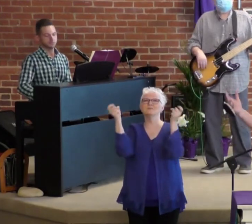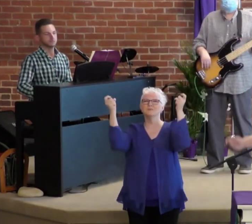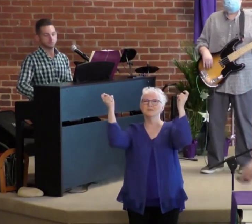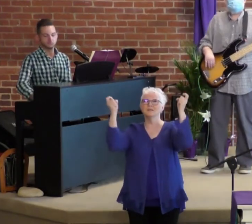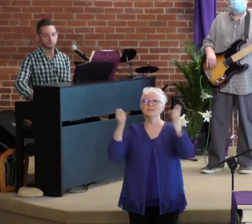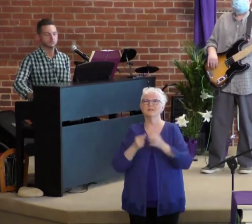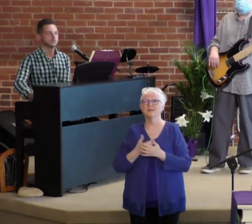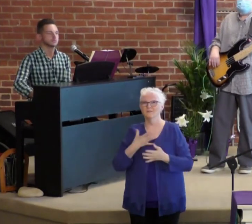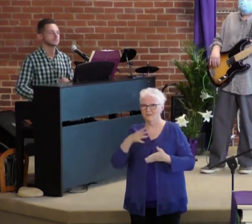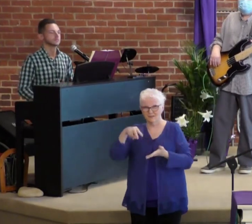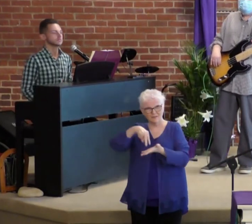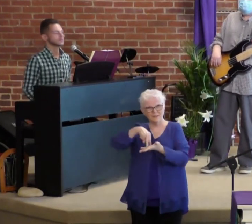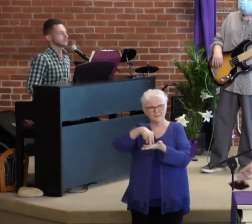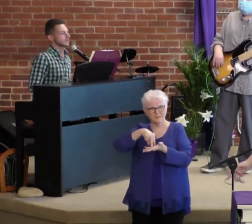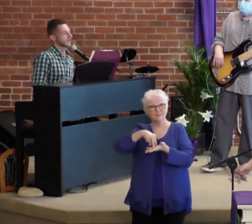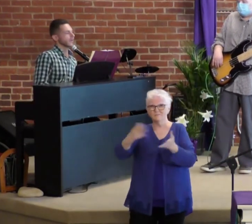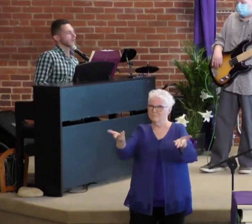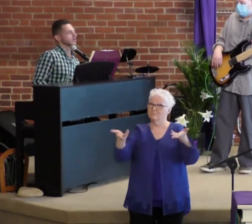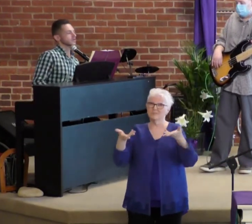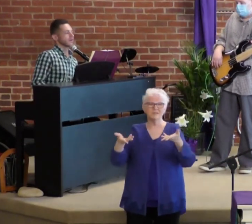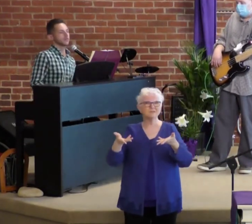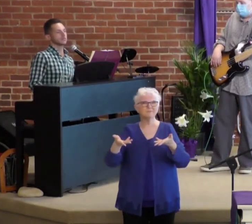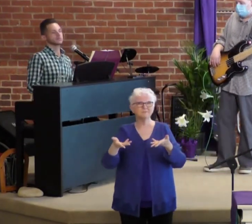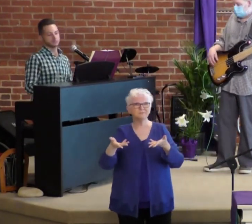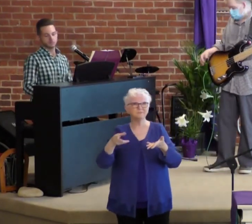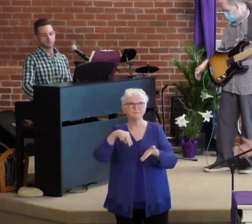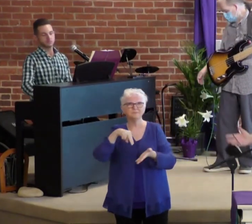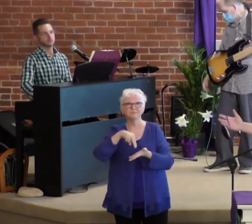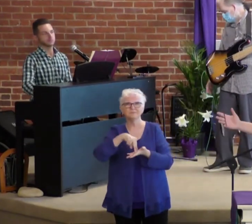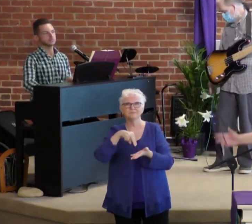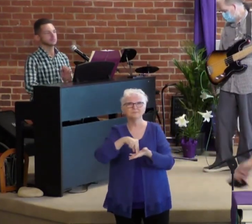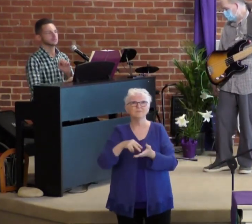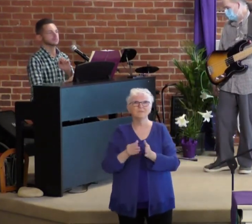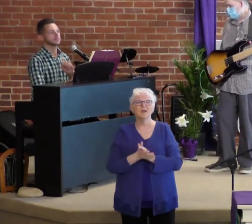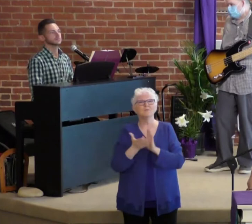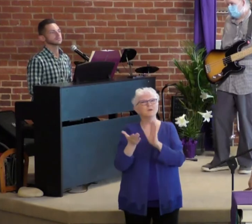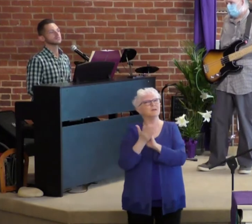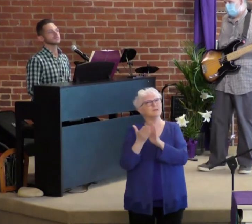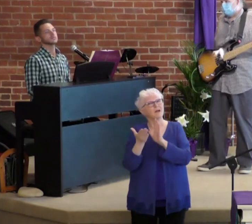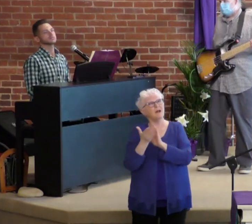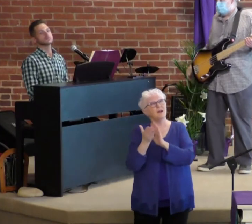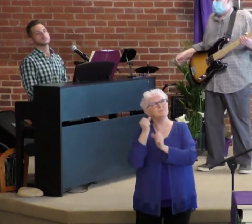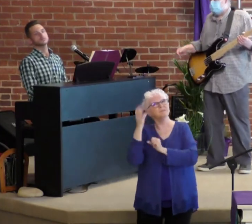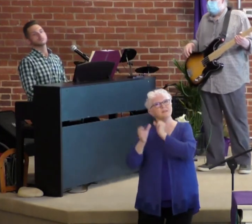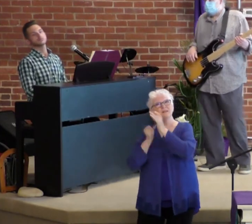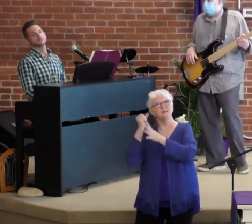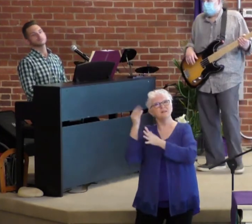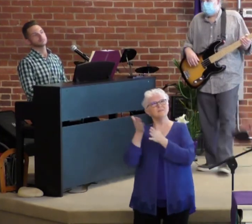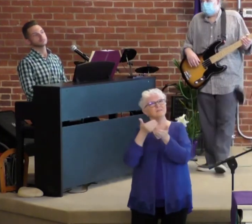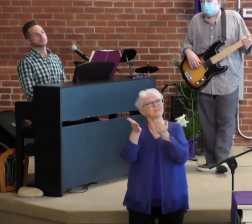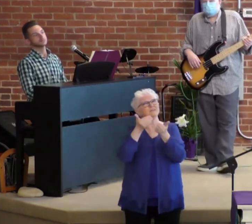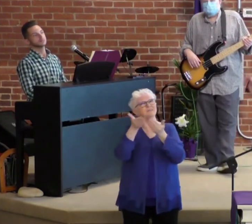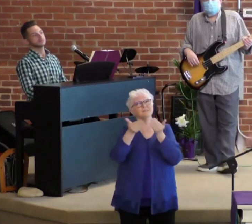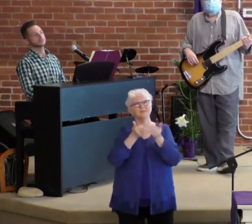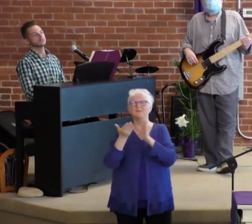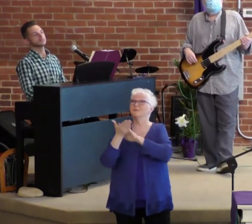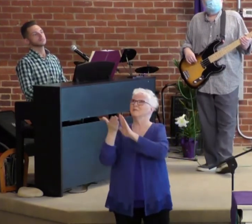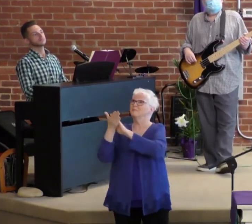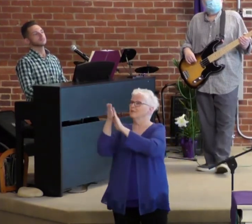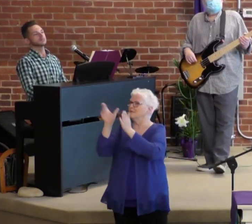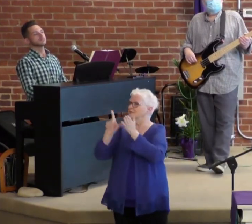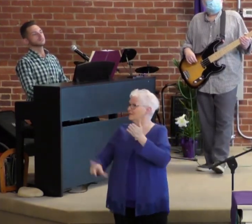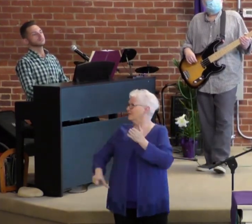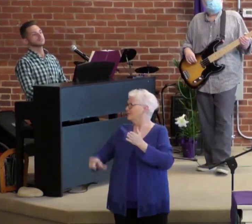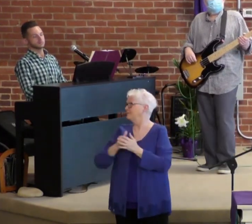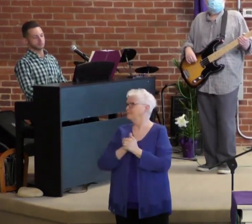like to stand up, you can. You're more than welcome to sit. But put your hands together, clap, sing, do what you want to praise the Lord as